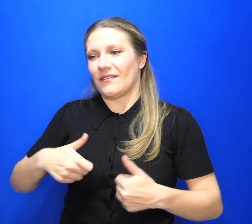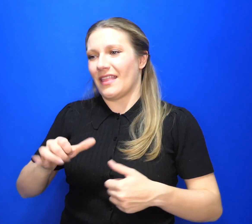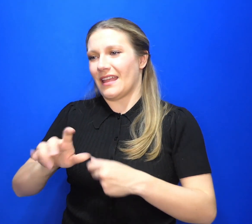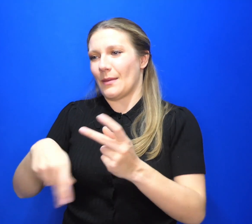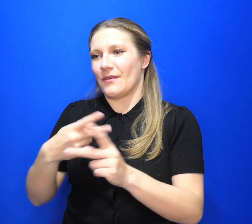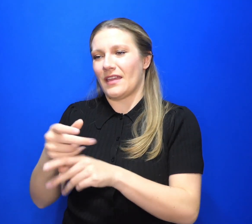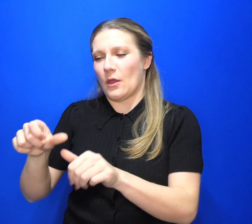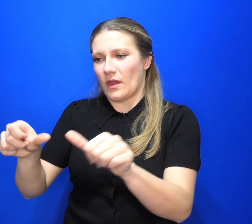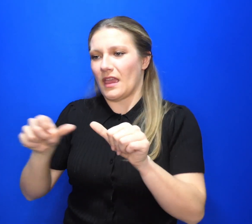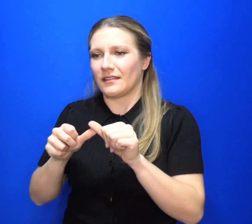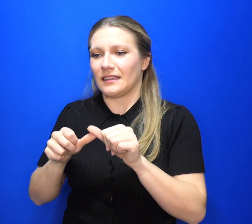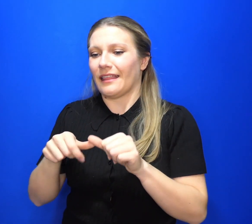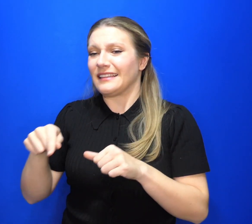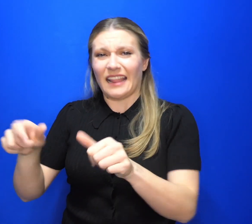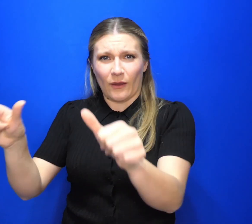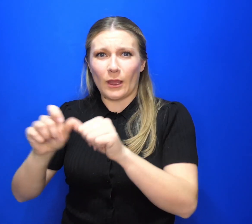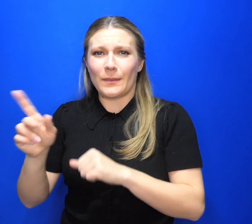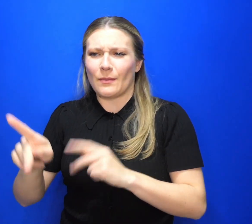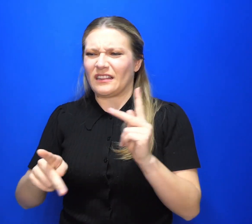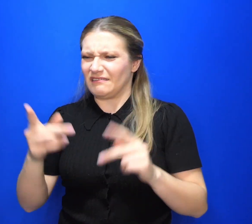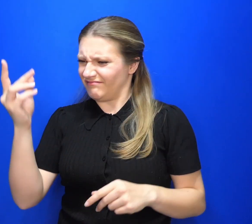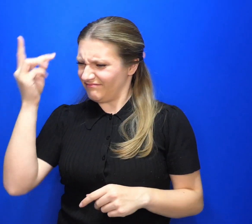But to go back to my thought, that was very odd.